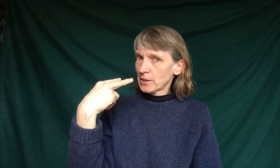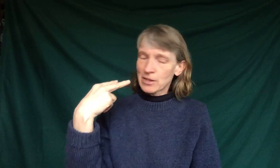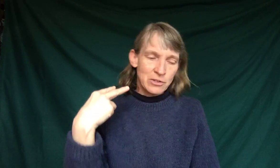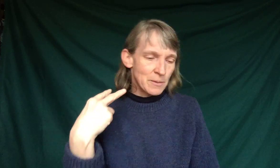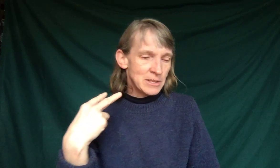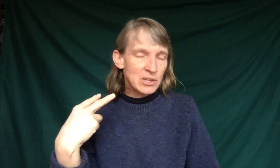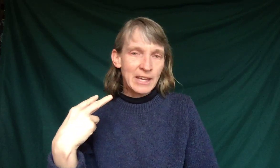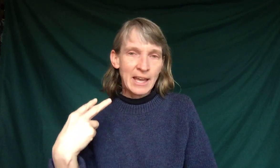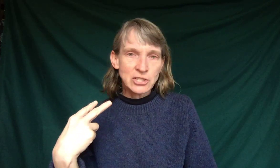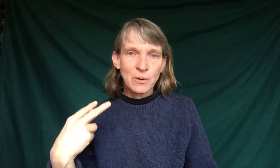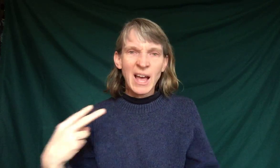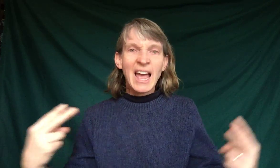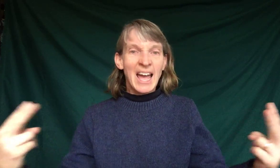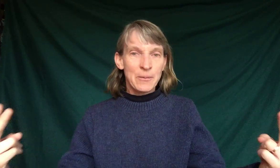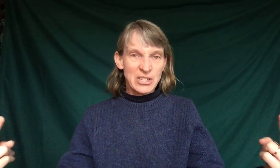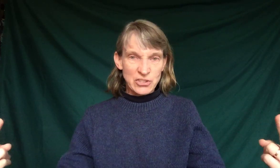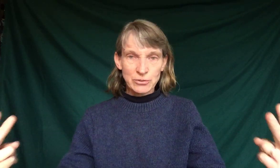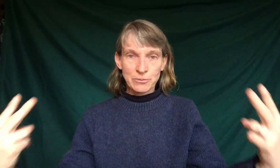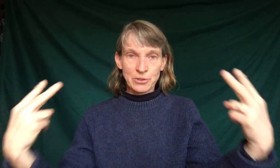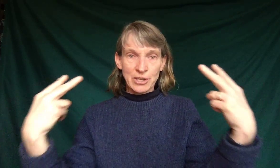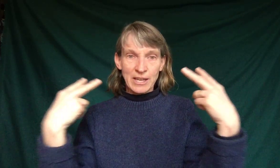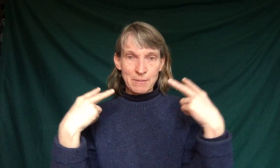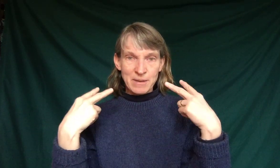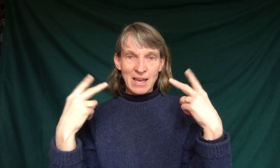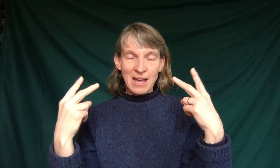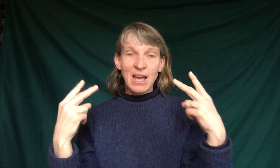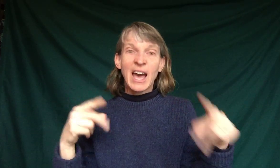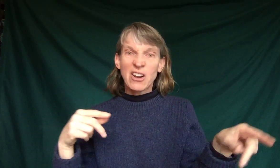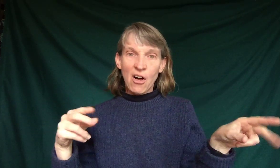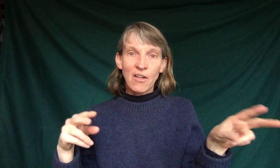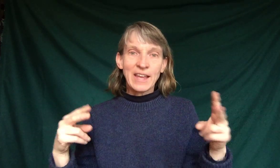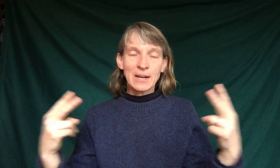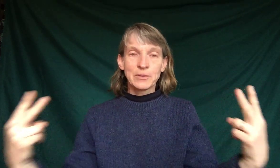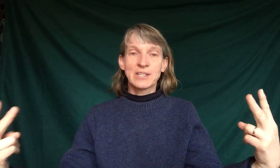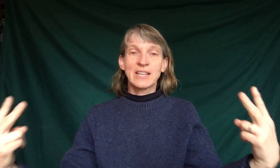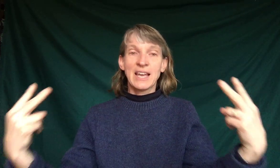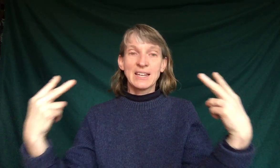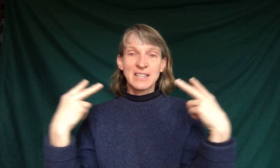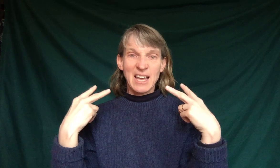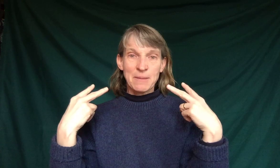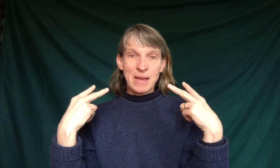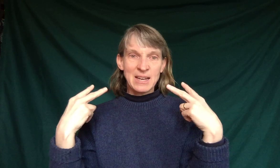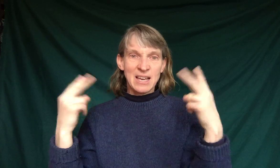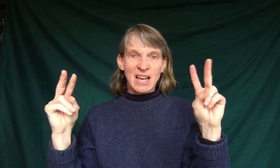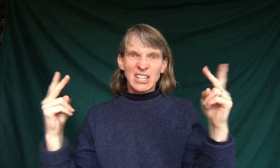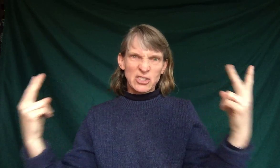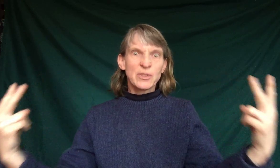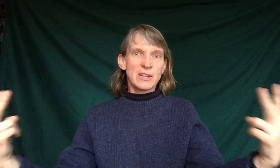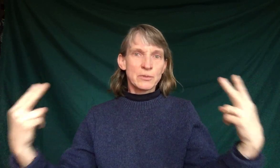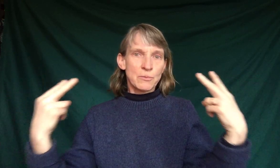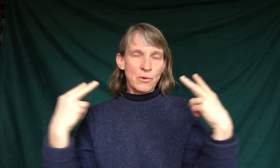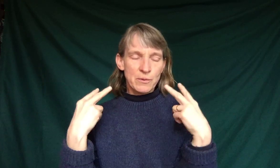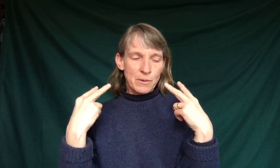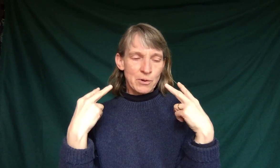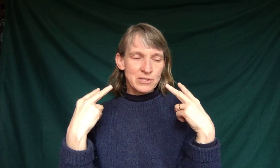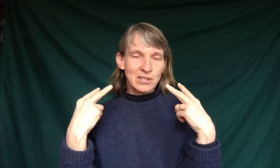that somebody's looking at you. And when the children were looking at me, and all the animals at the end I made showed that it was more than one person looking